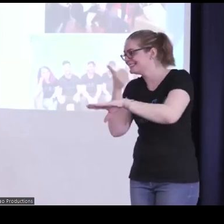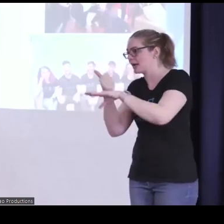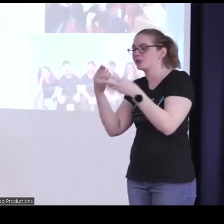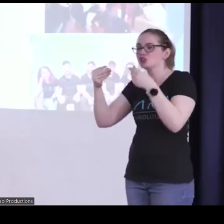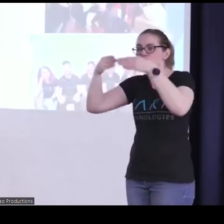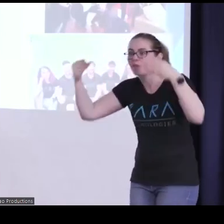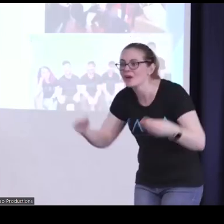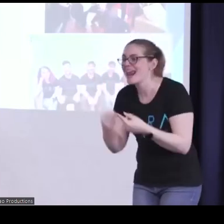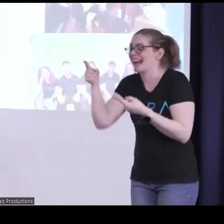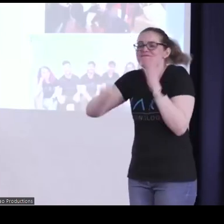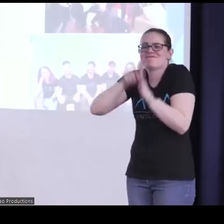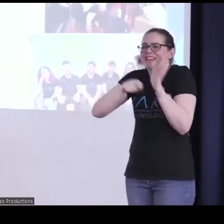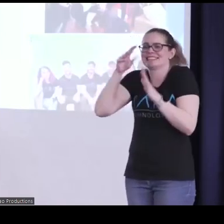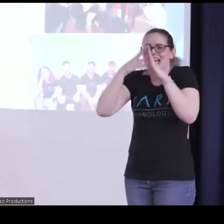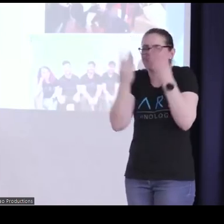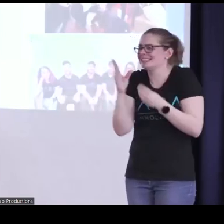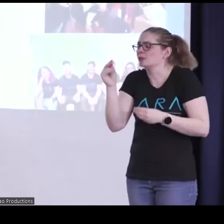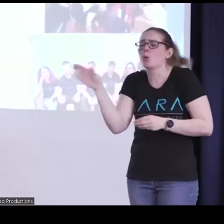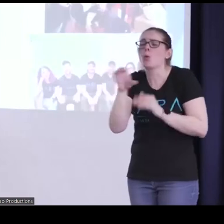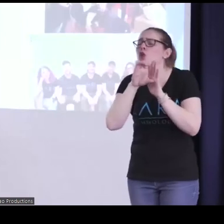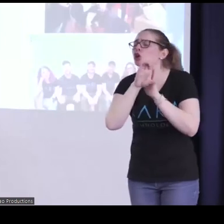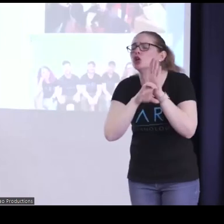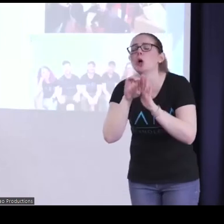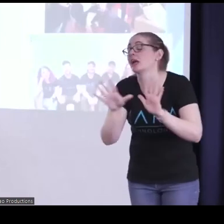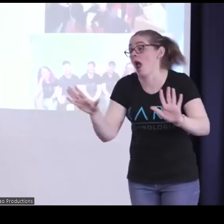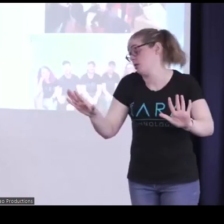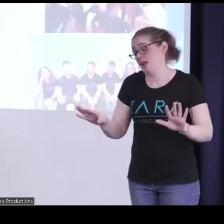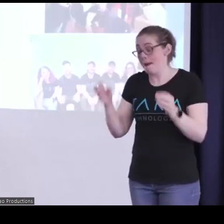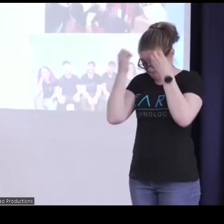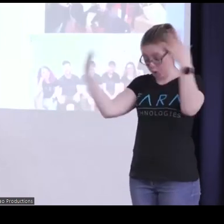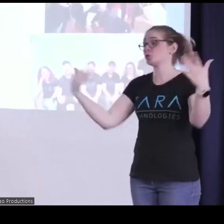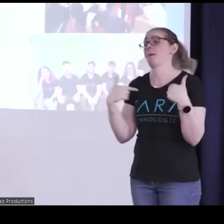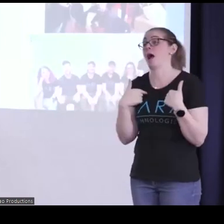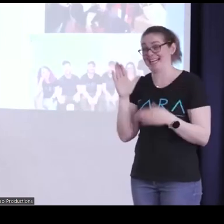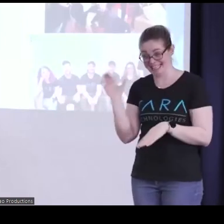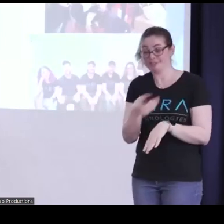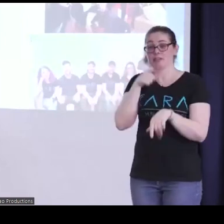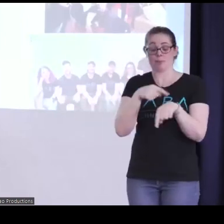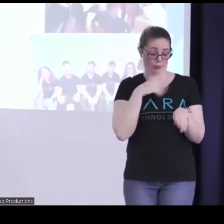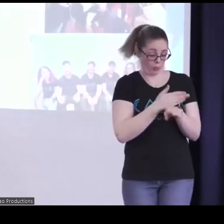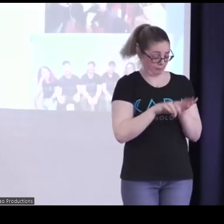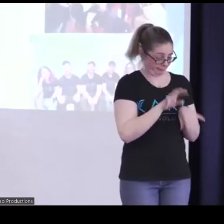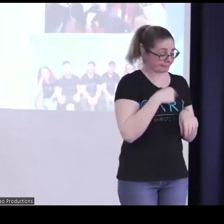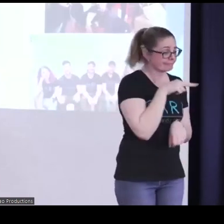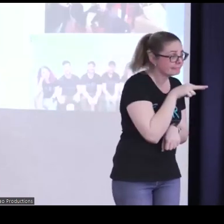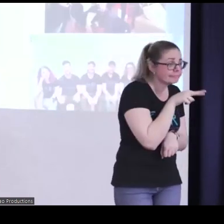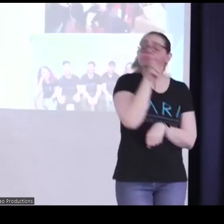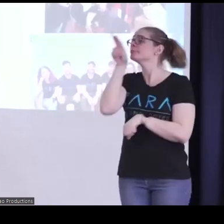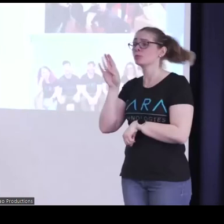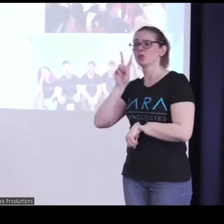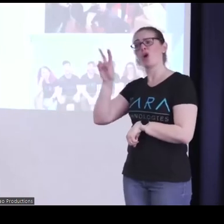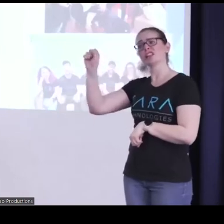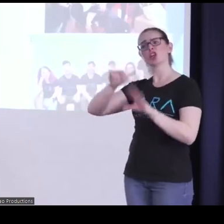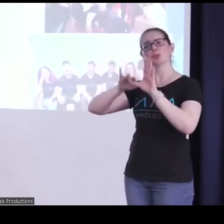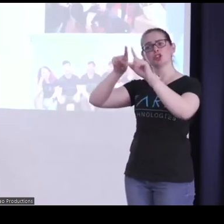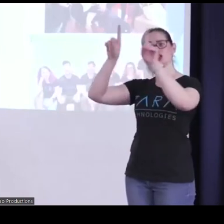up the programs, he sets up the software, he fixes everything, he does all of the coding and the computing, and it just blows my mind. Every time I'm at